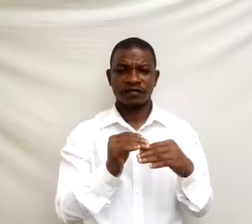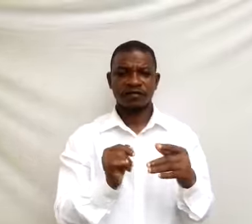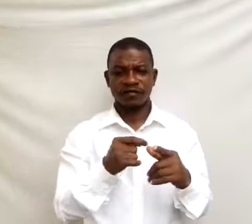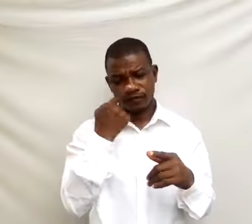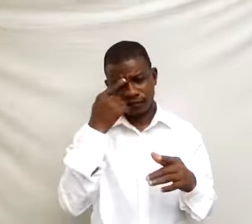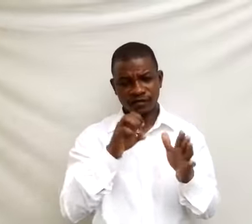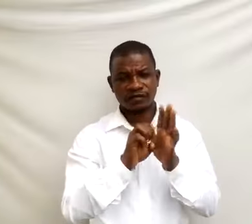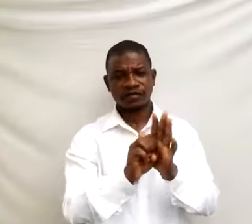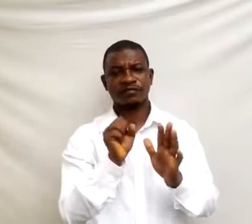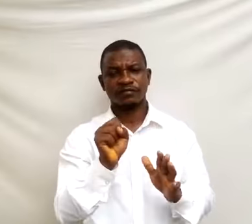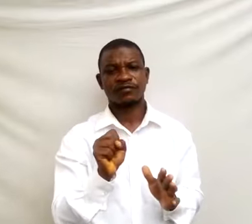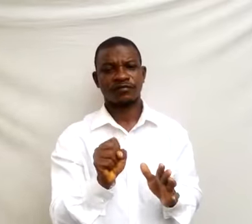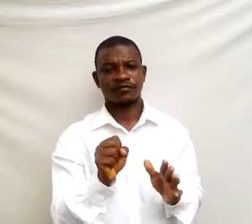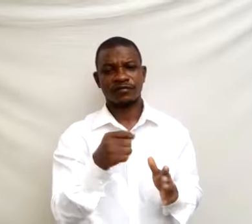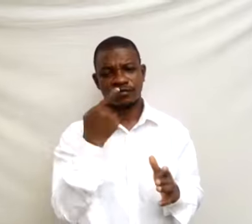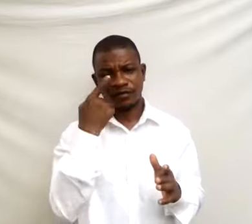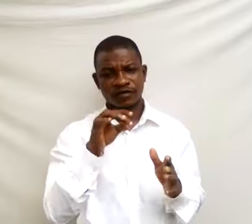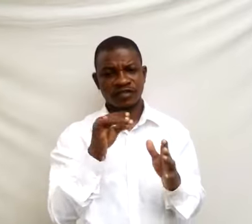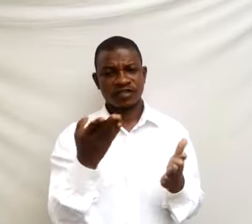example, here we can see